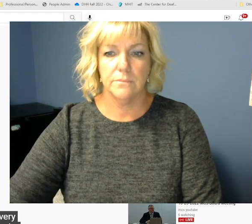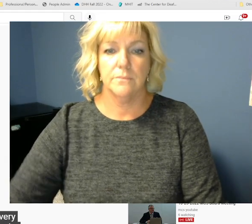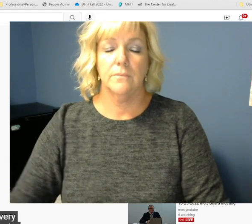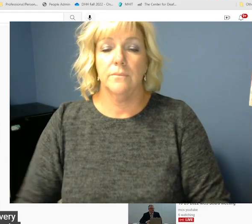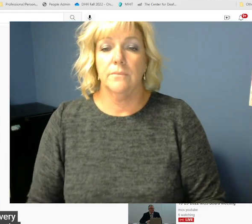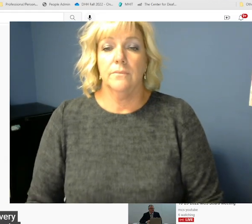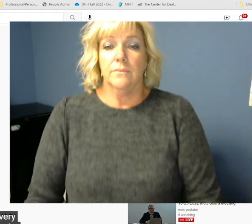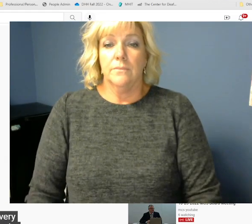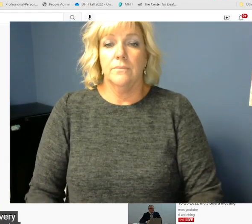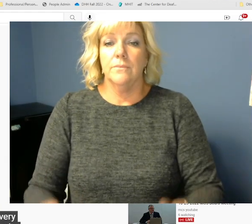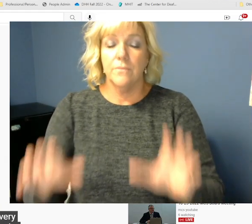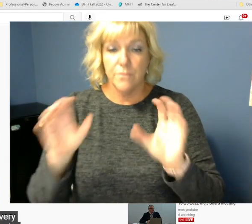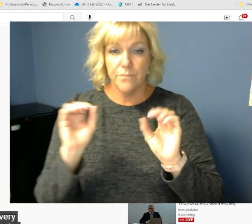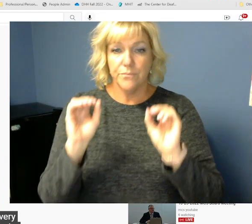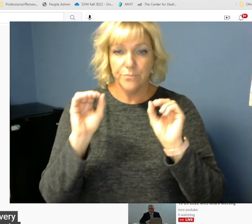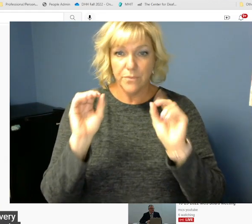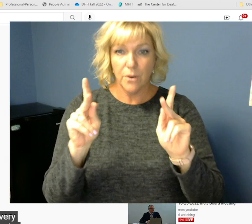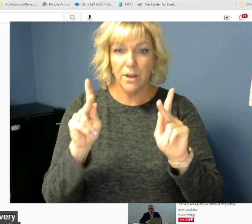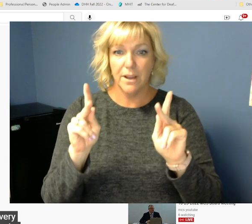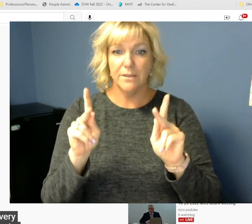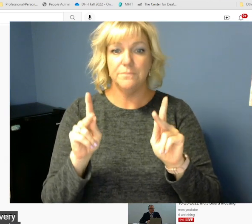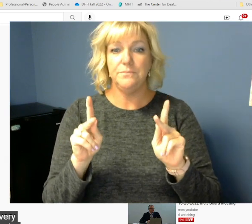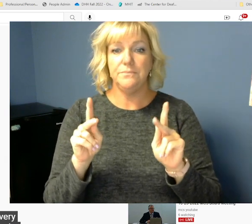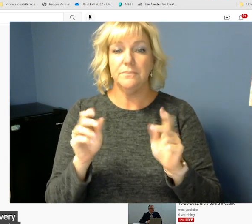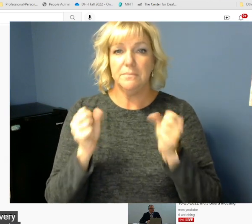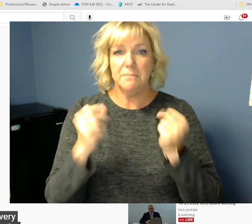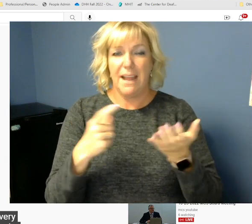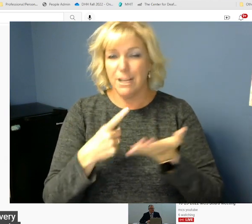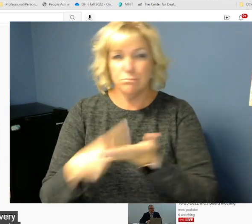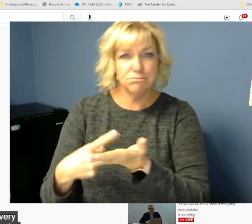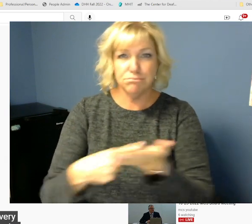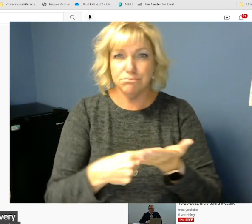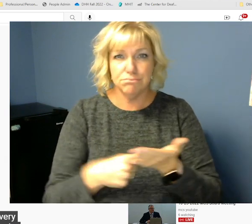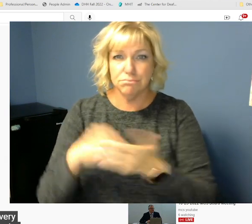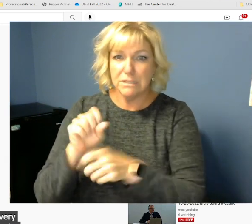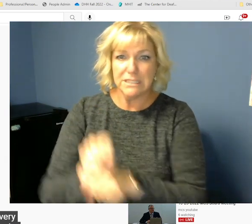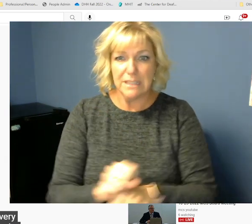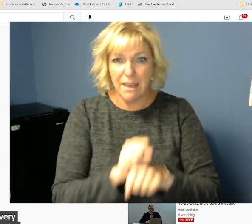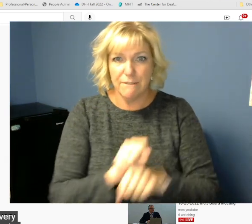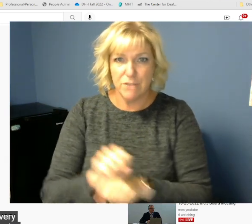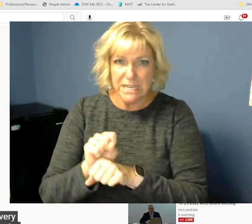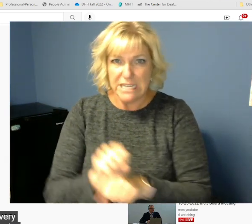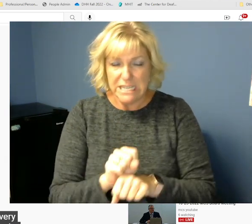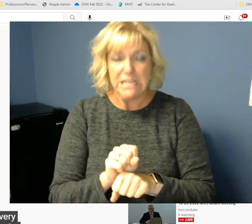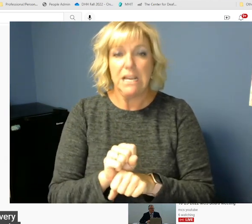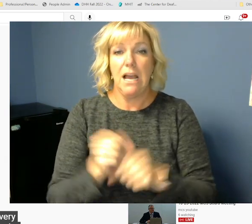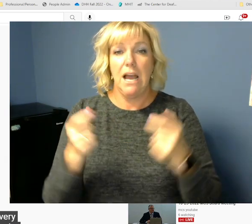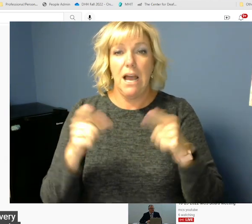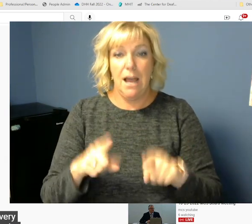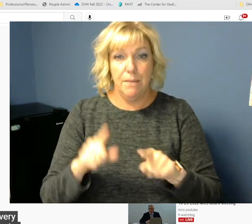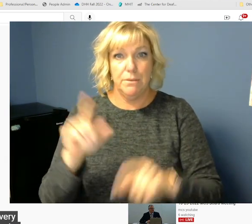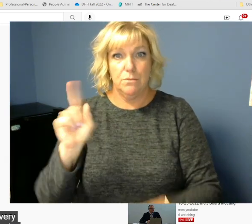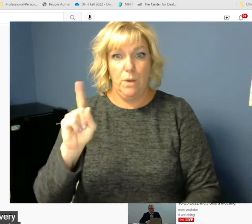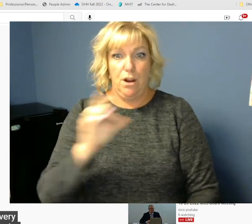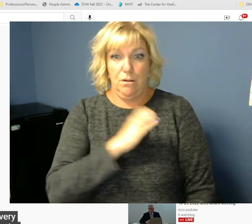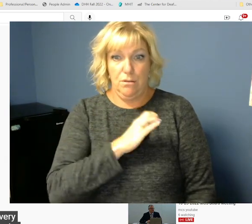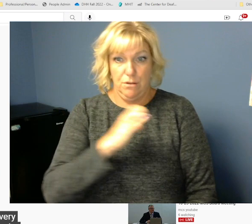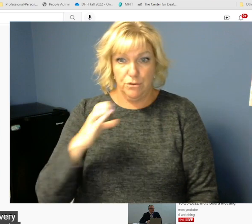All right, so the debates around slavery went from the floors of